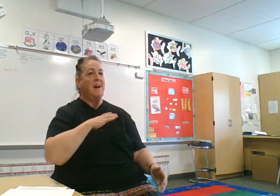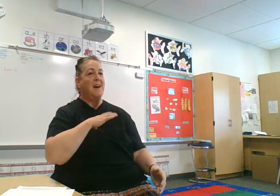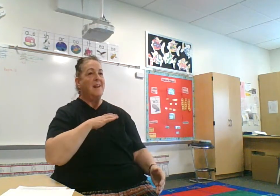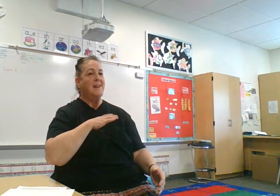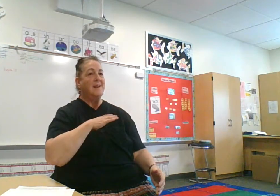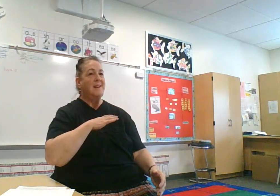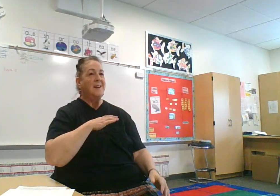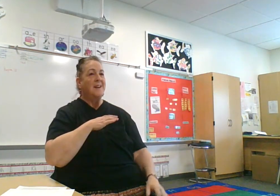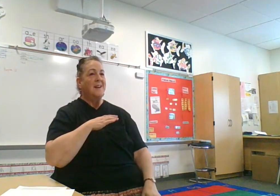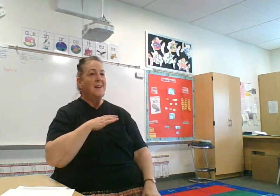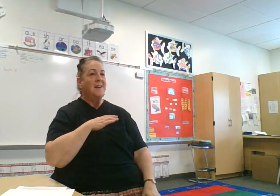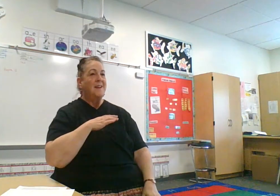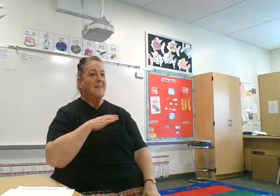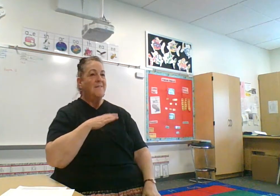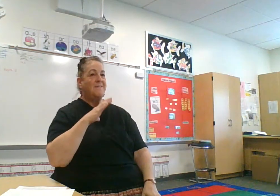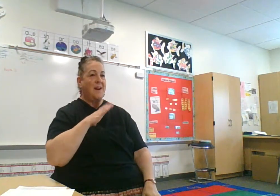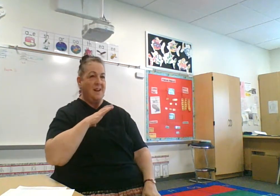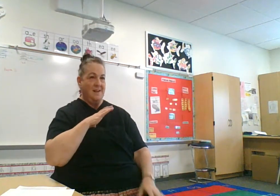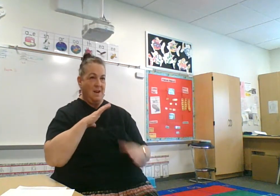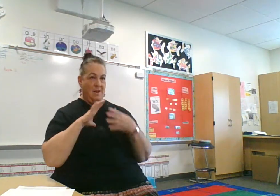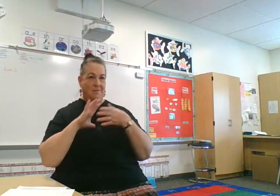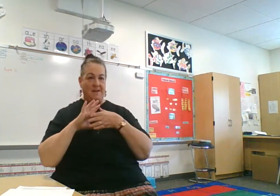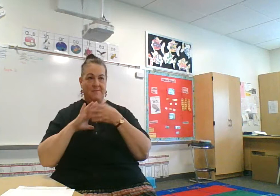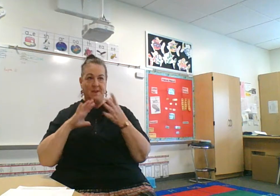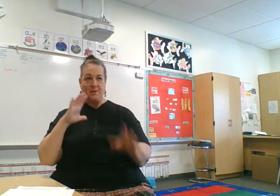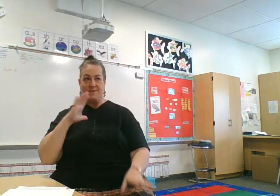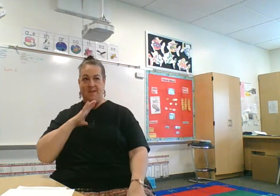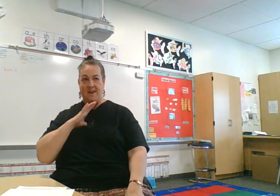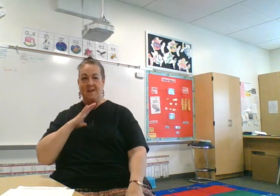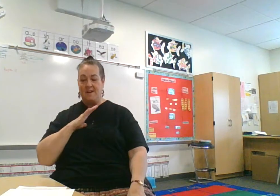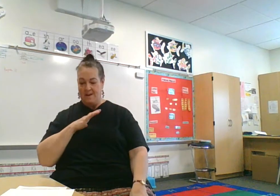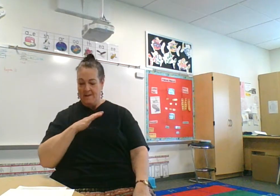fine. Fine. All 5 fingers. Fine.